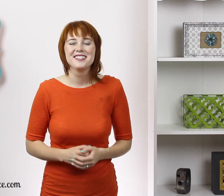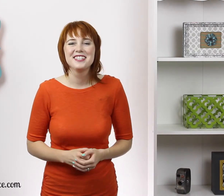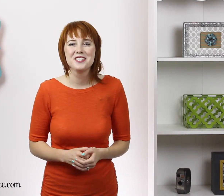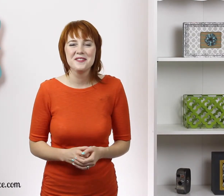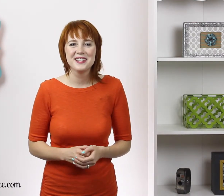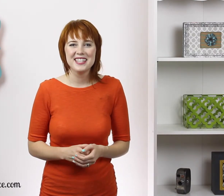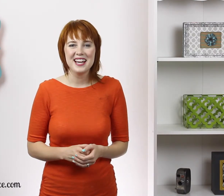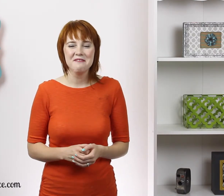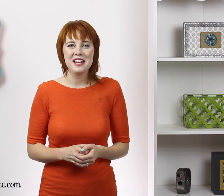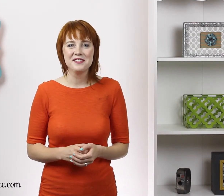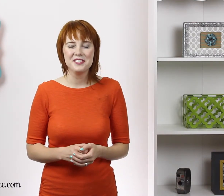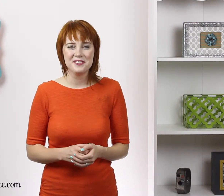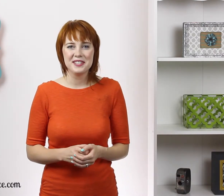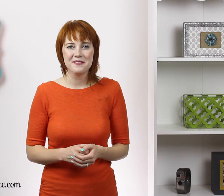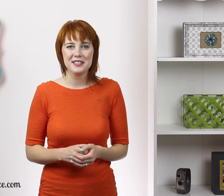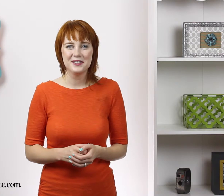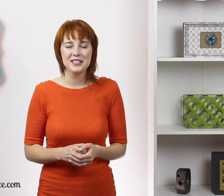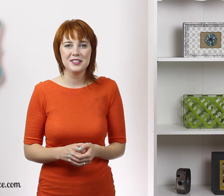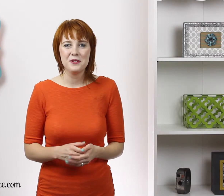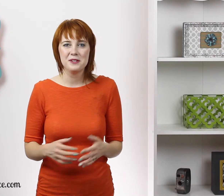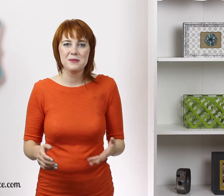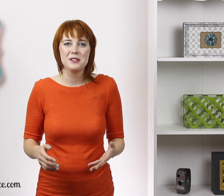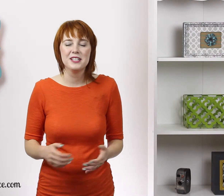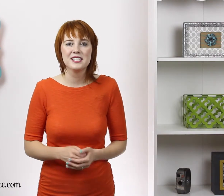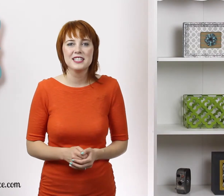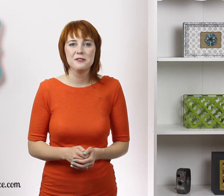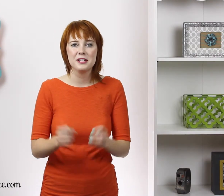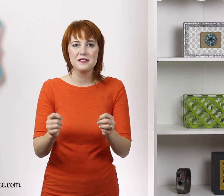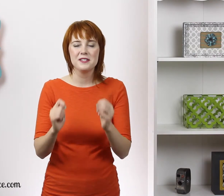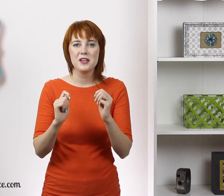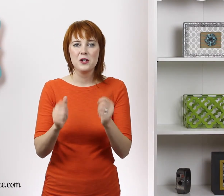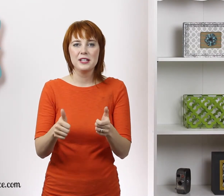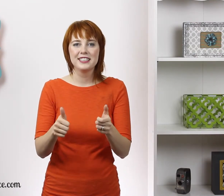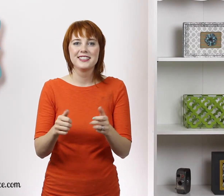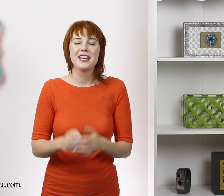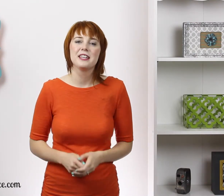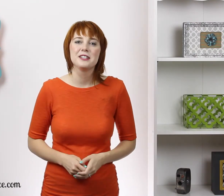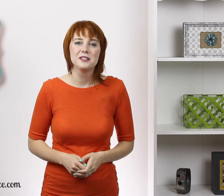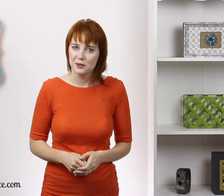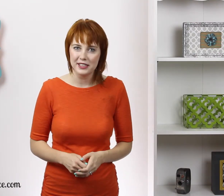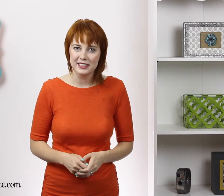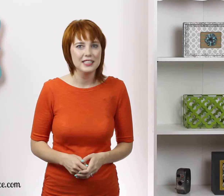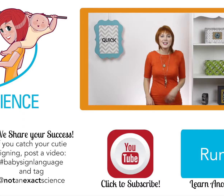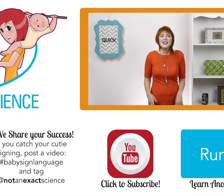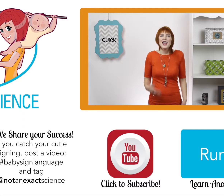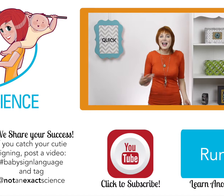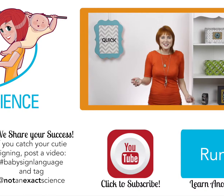So teach you this sign whenever you're doing something quick or you want to do something quick, just say we're gonna do this quick and then do it quick. As